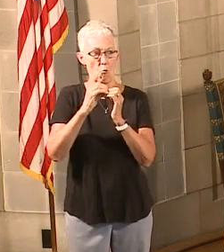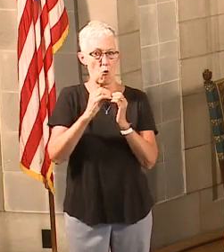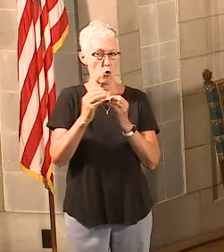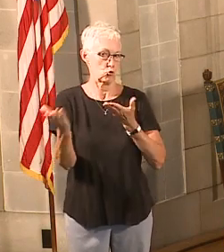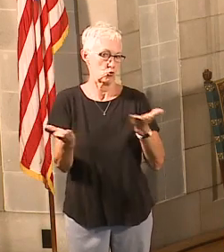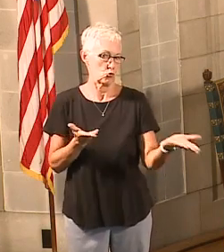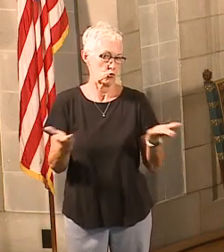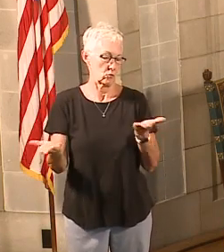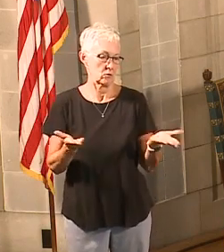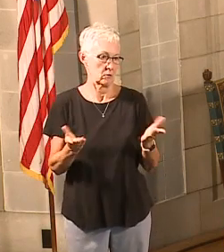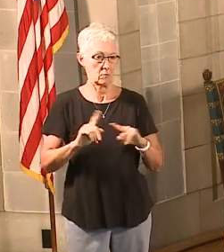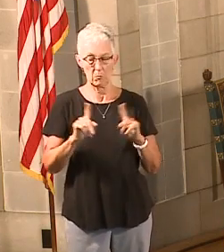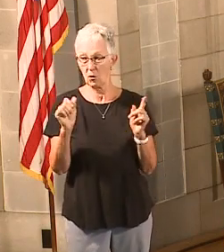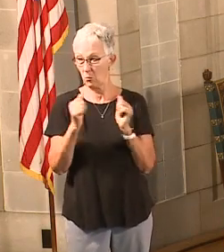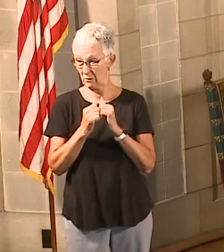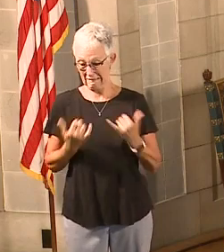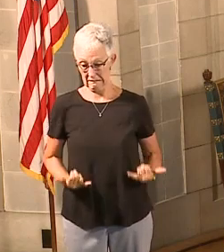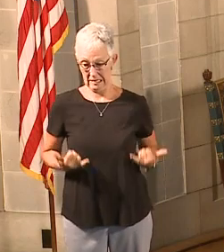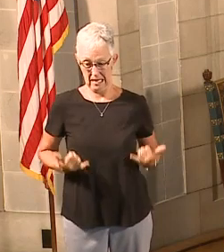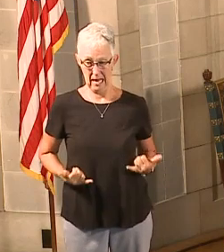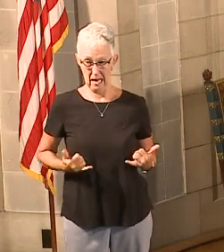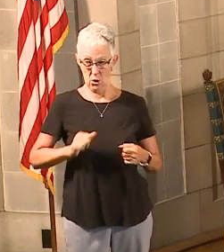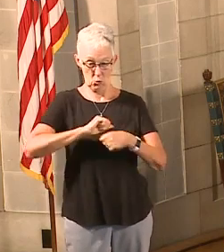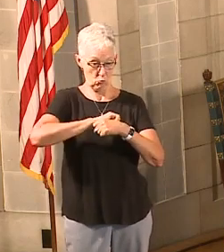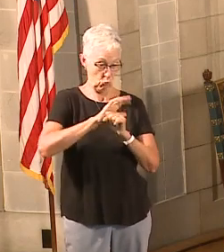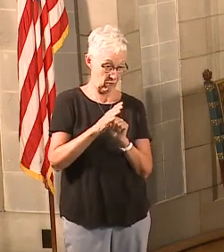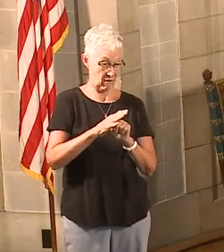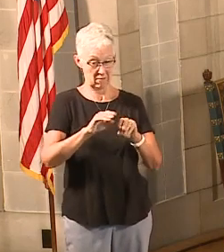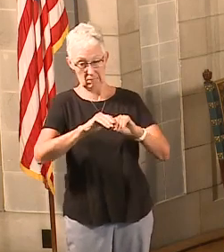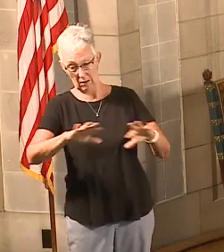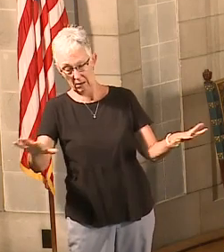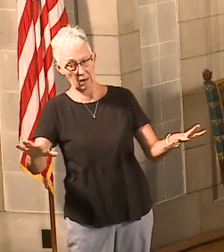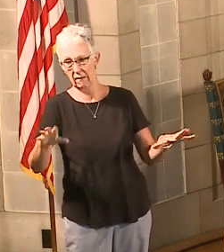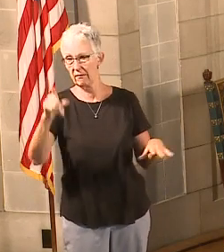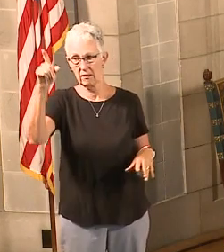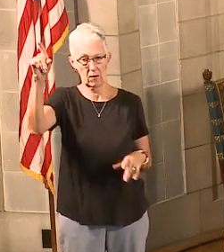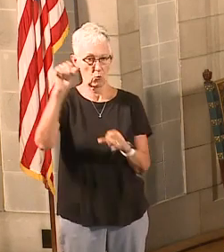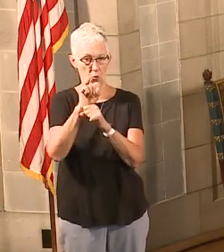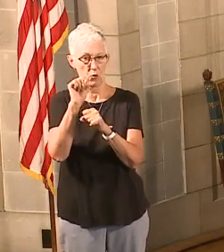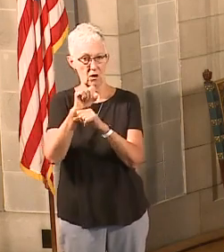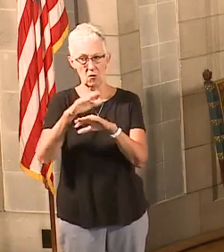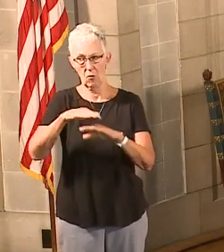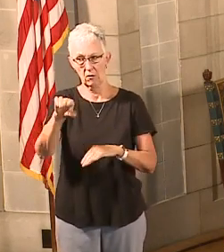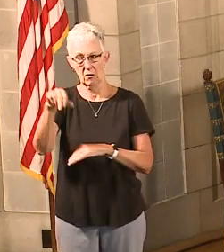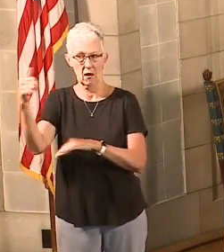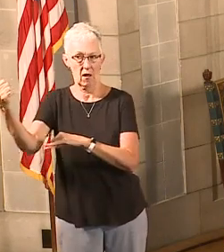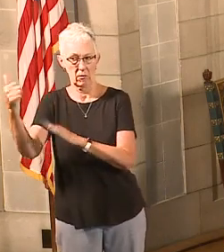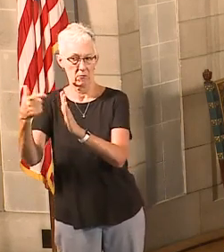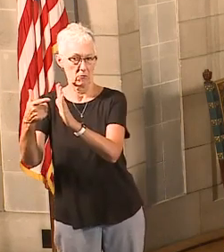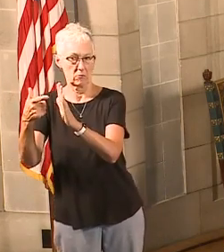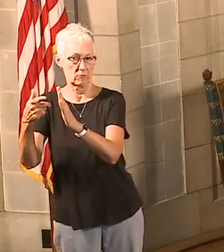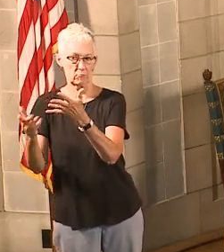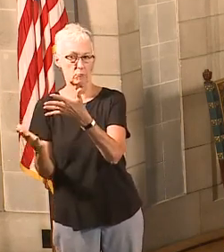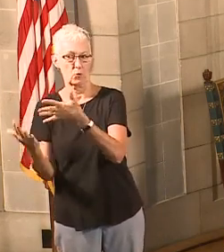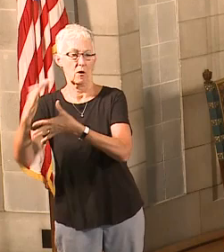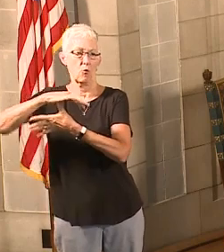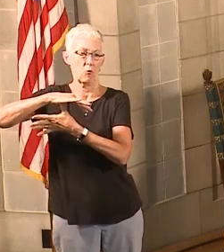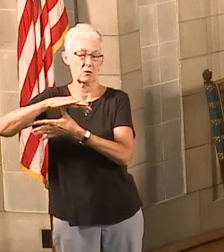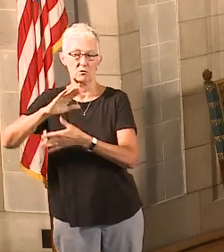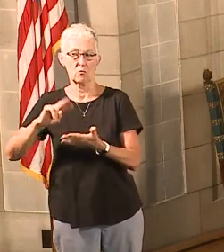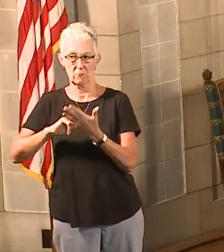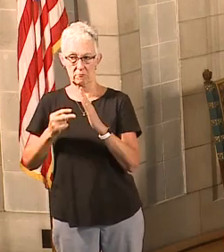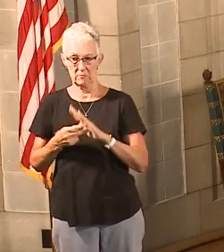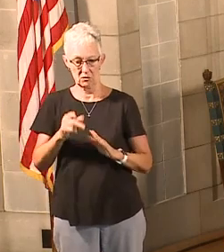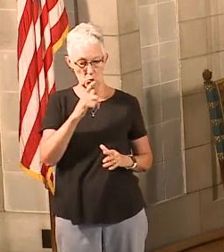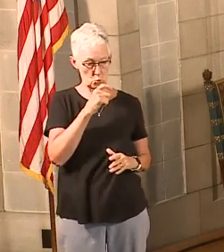that application process is delayed as they respond to the pandemic. So at some point, the rest of the folks who are